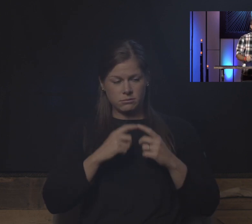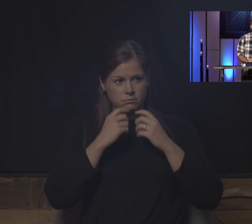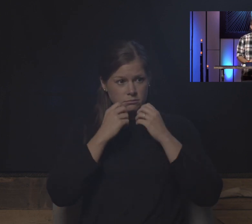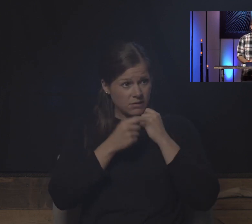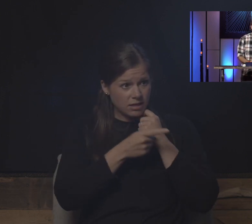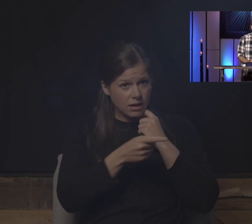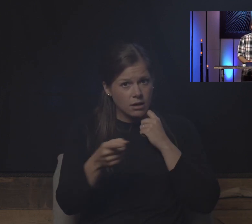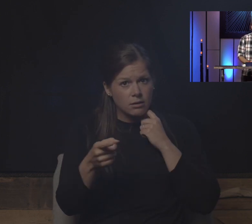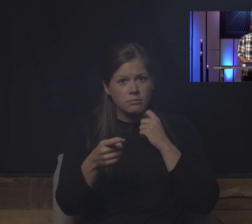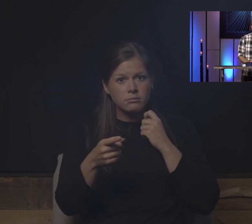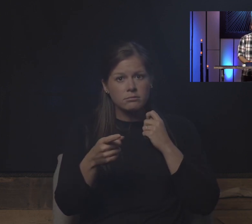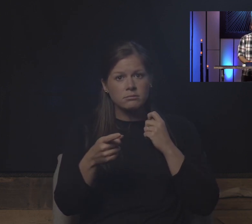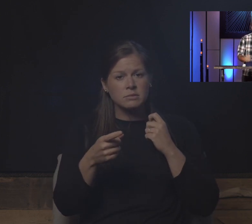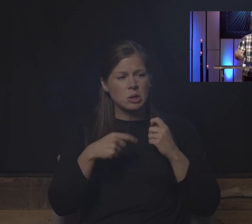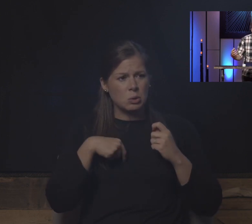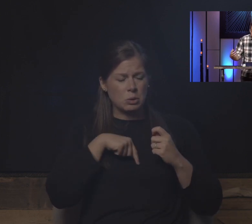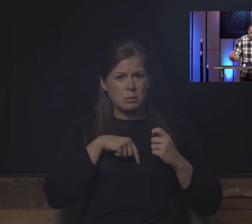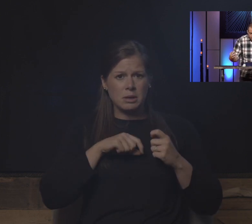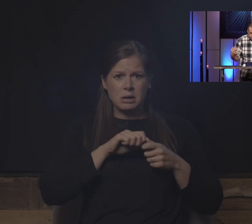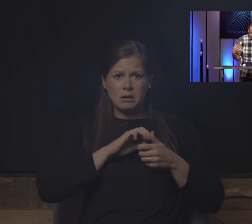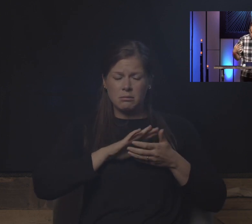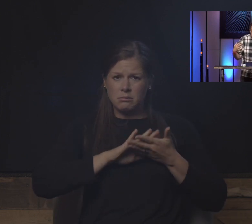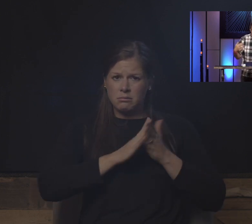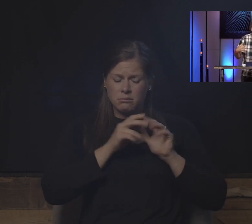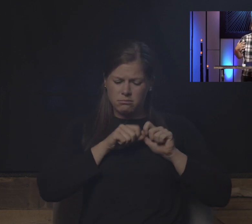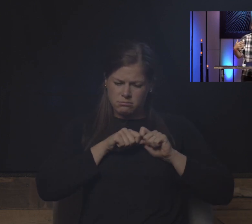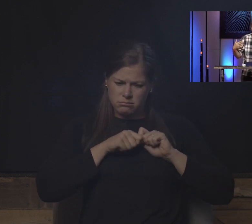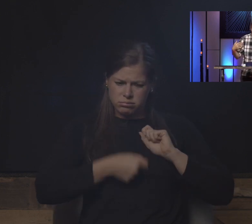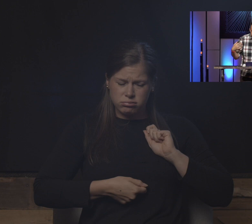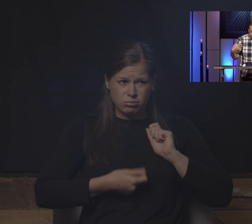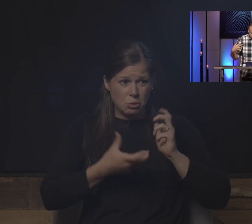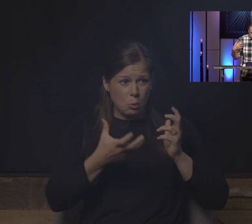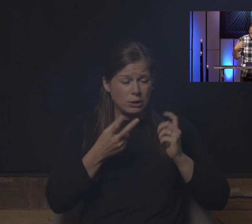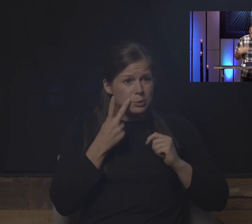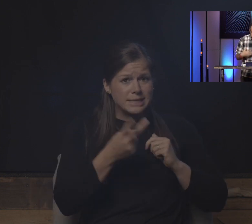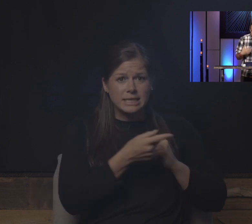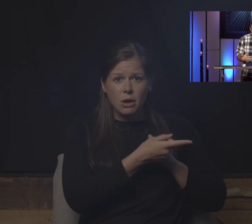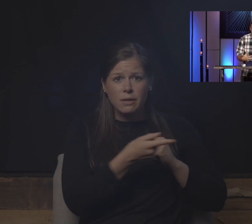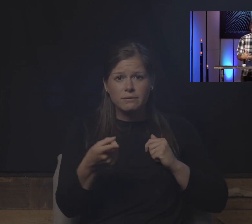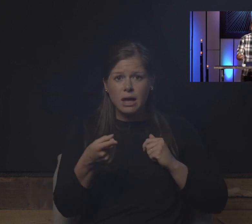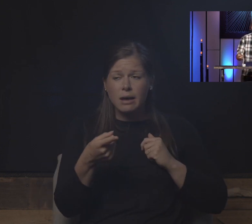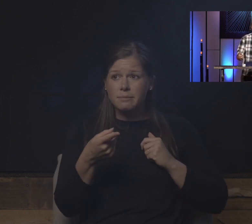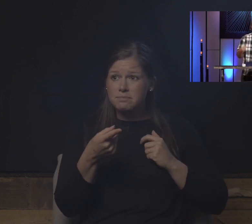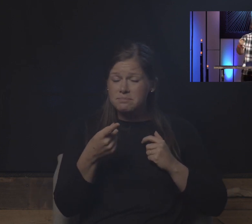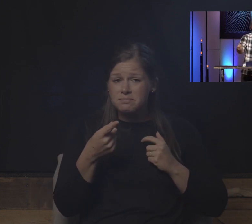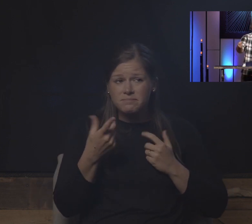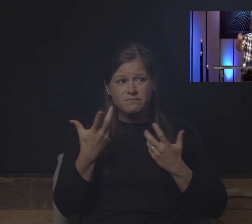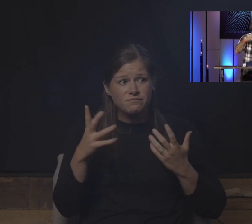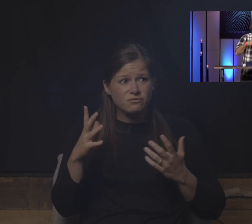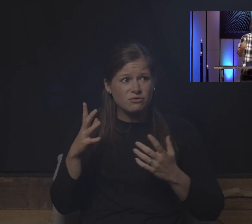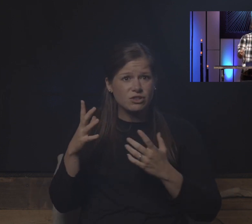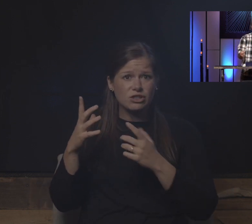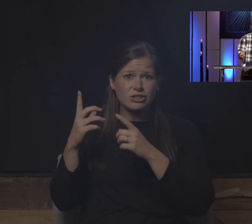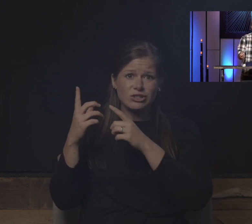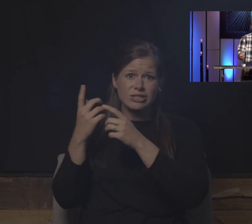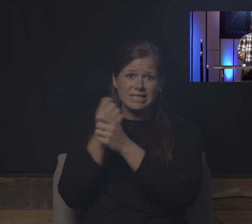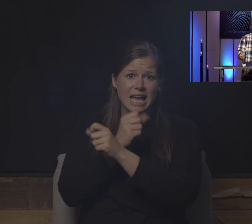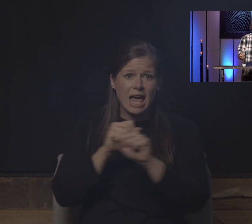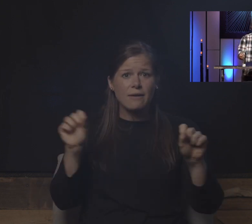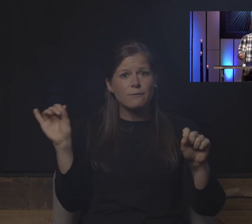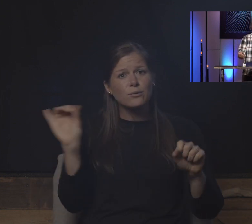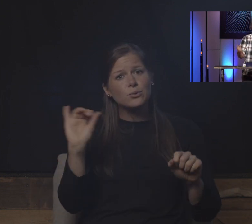to see them saved. And when God will, at that point, God will use our lives of love to show them who he